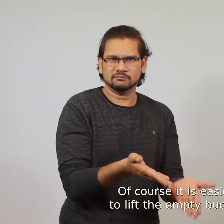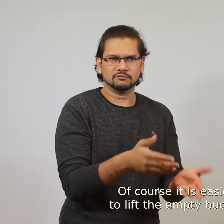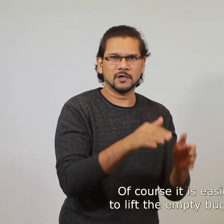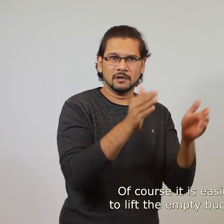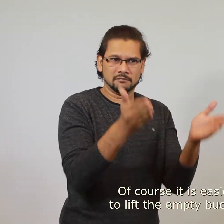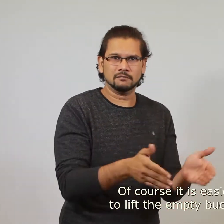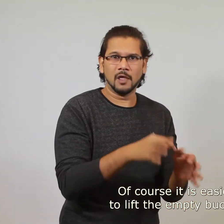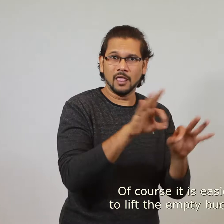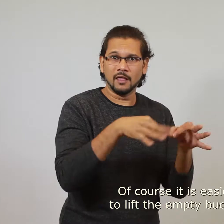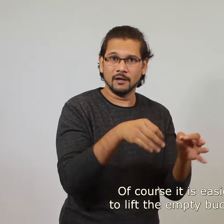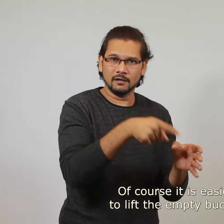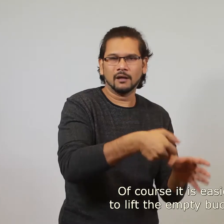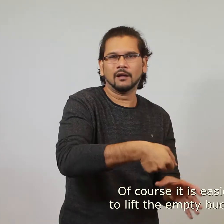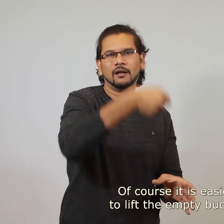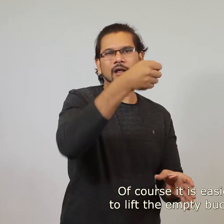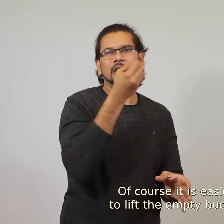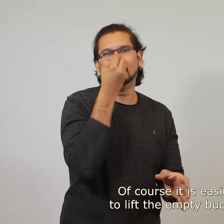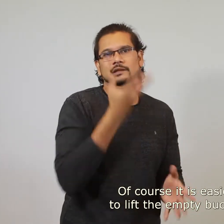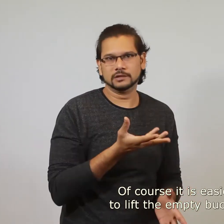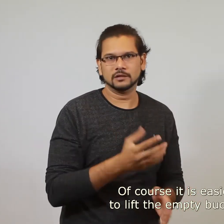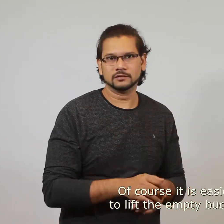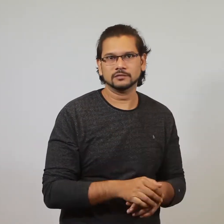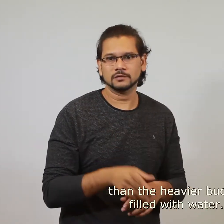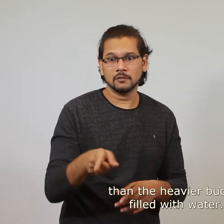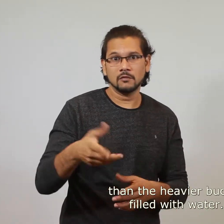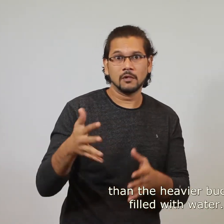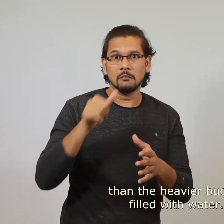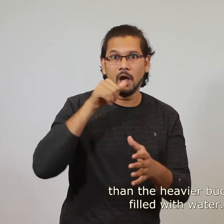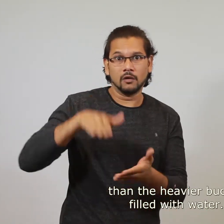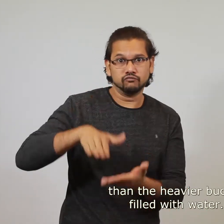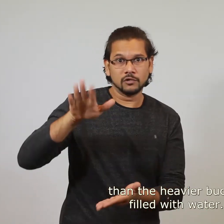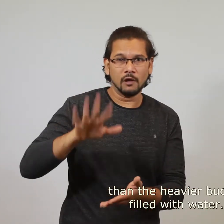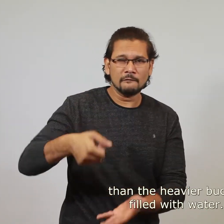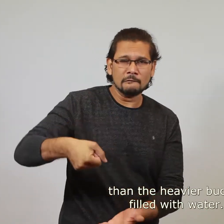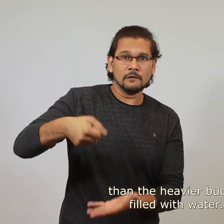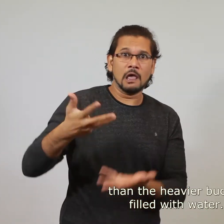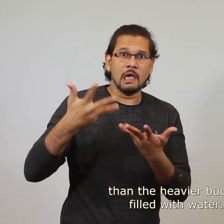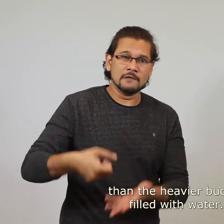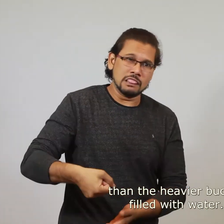Of course, it is easier to lift the empty bucket than the heavier bucket filled with water.